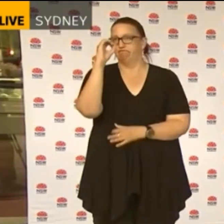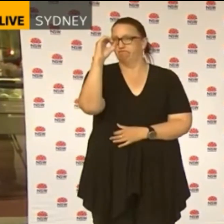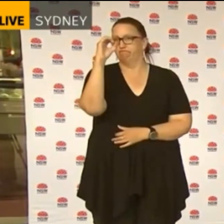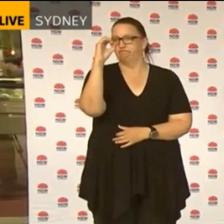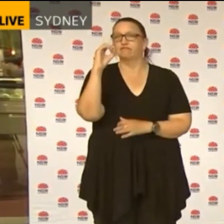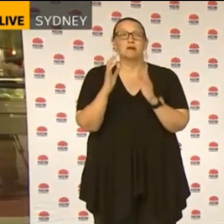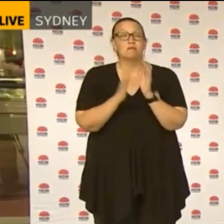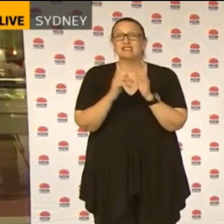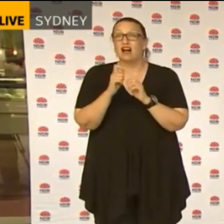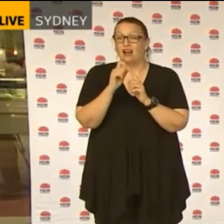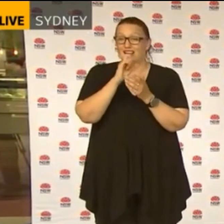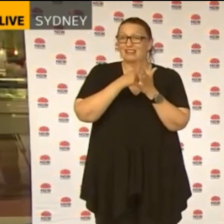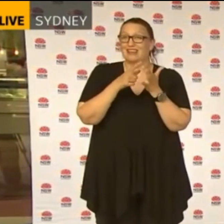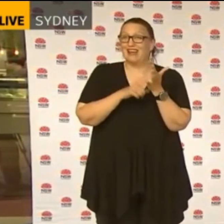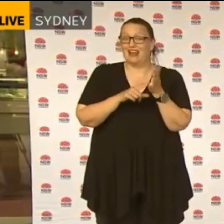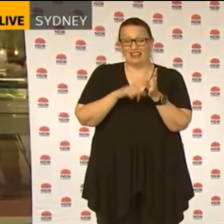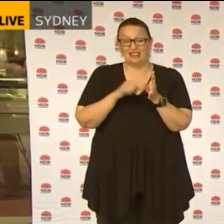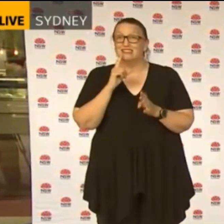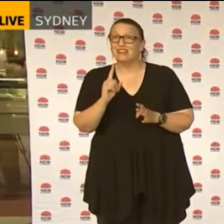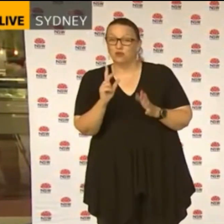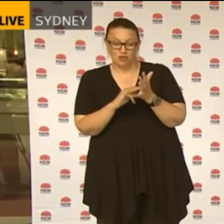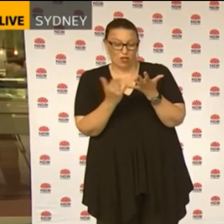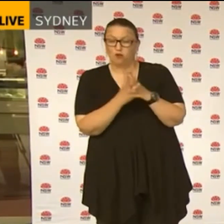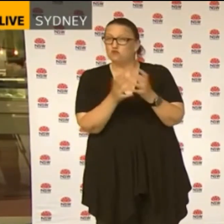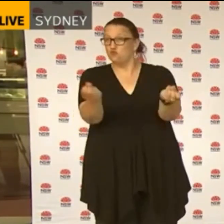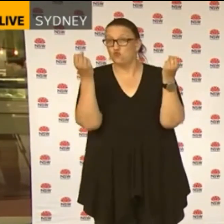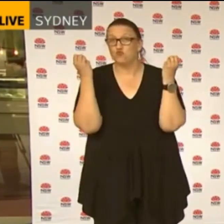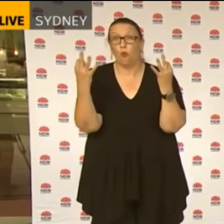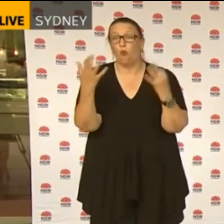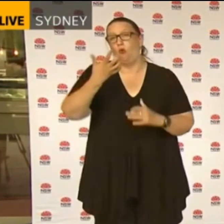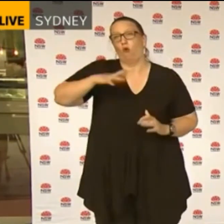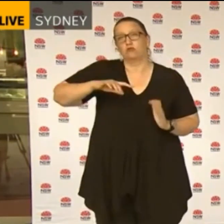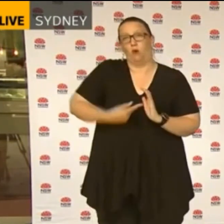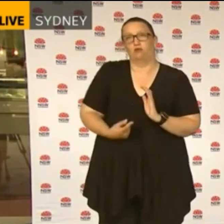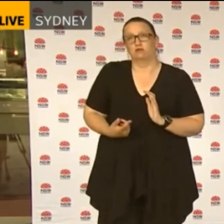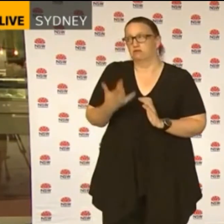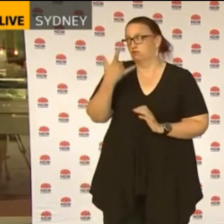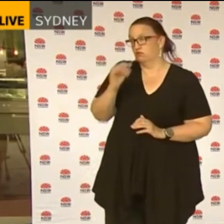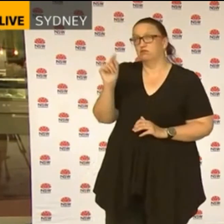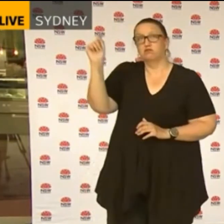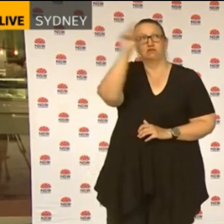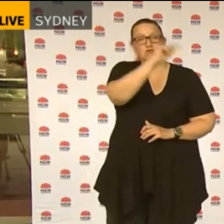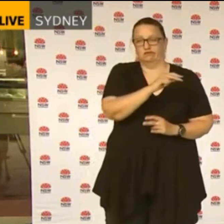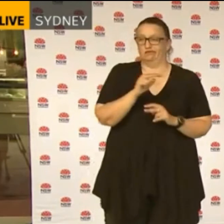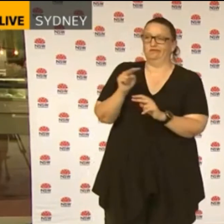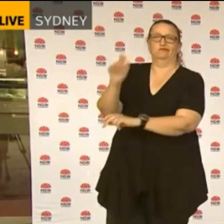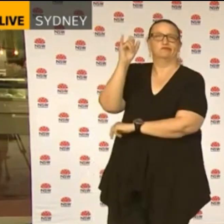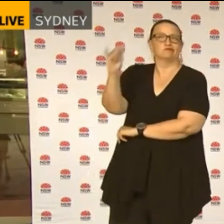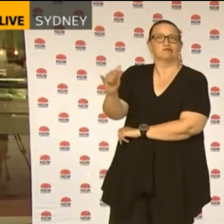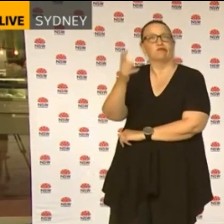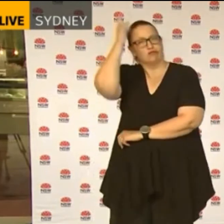Kelly actually declared that there were no longer any hotspots in New South Wales, and so unfortunately that's not how other states are treating